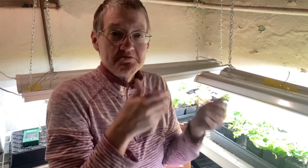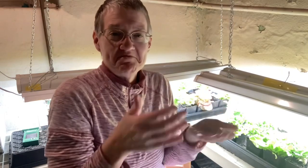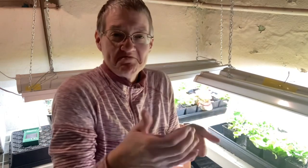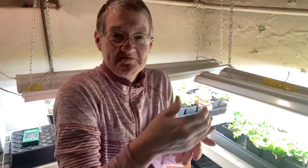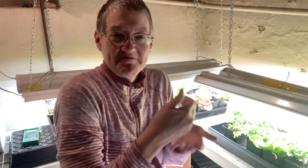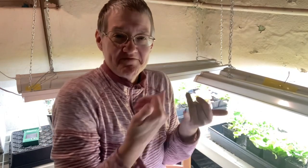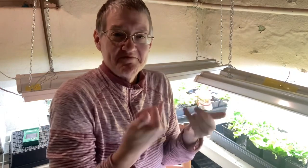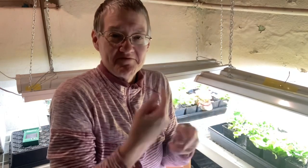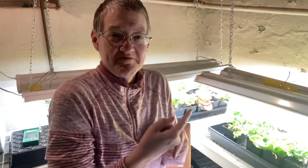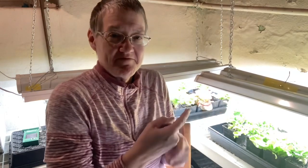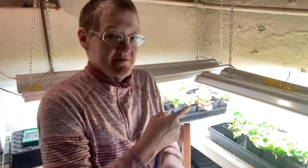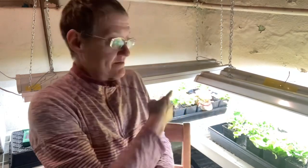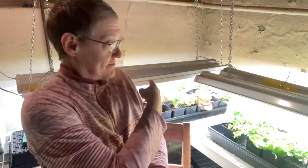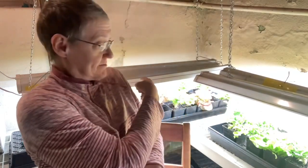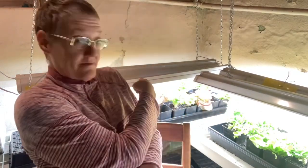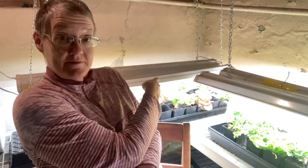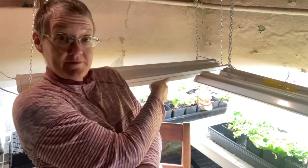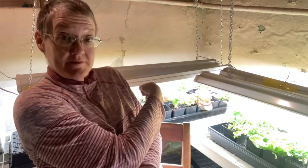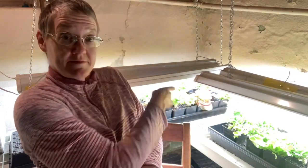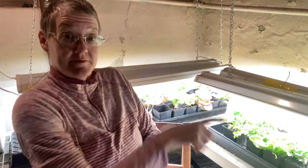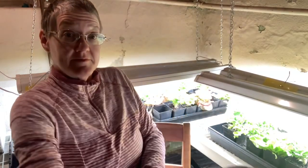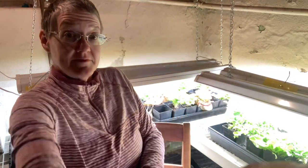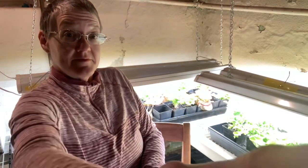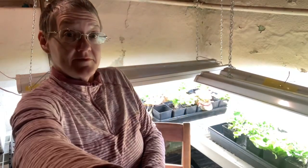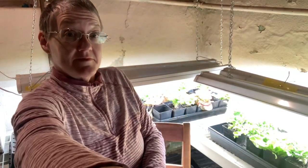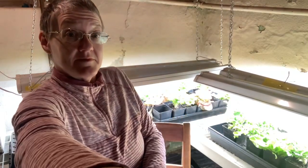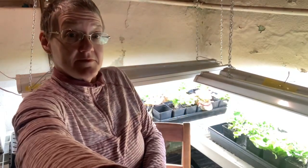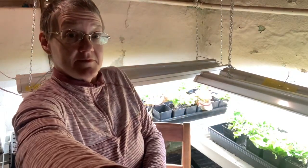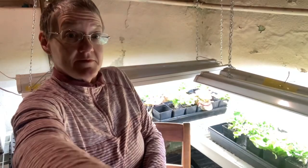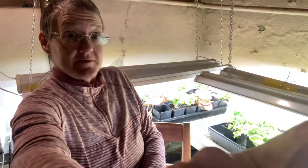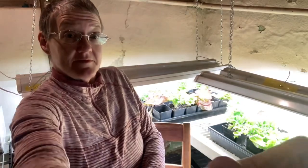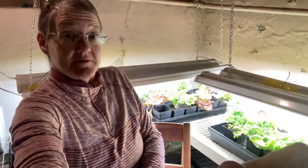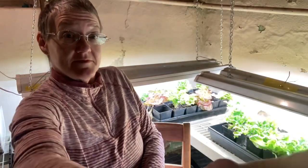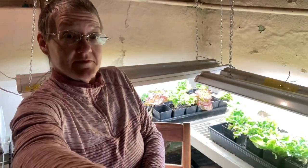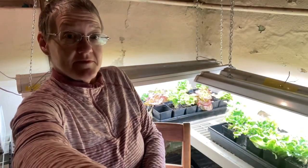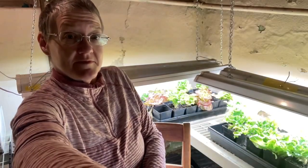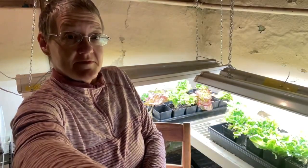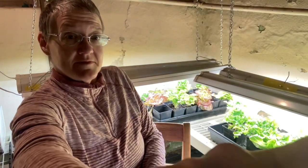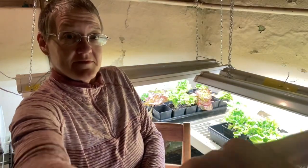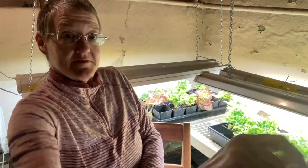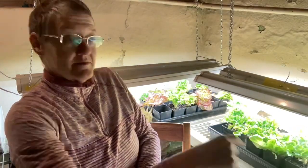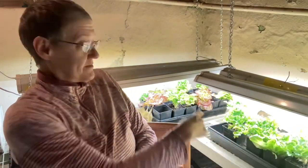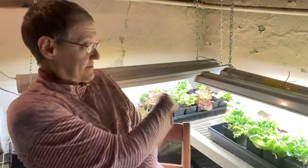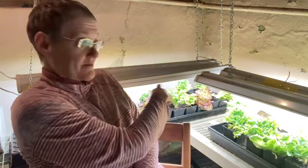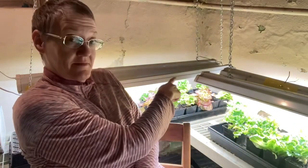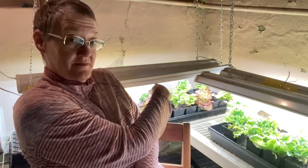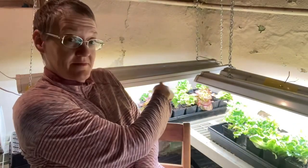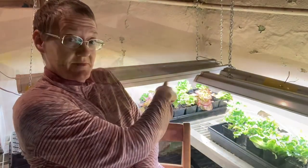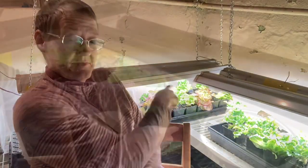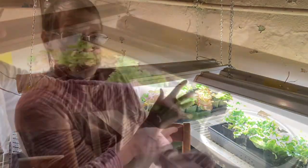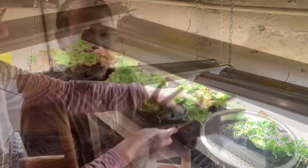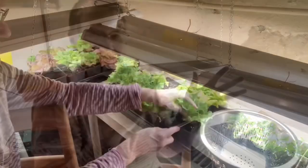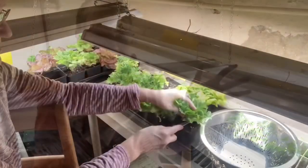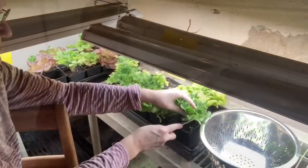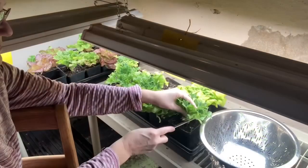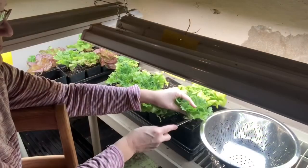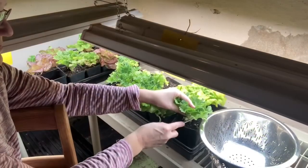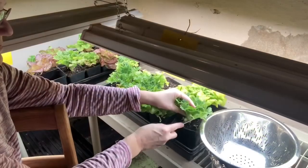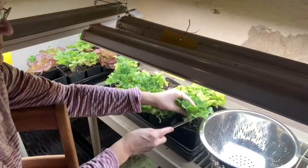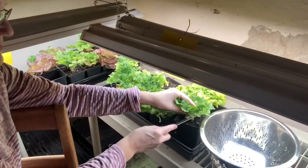So I'm going to go ahead and harvest all of these, but the ones behind me, can you see those? Let me adjust the lighting here. Those I'm going to leave for